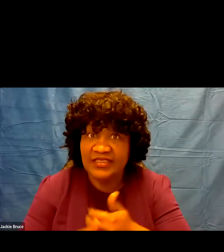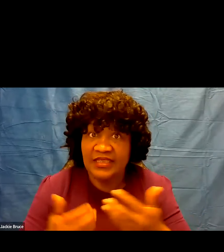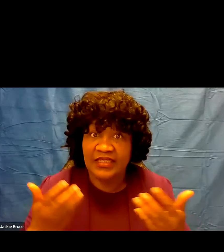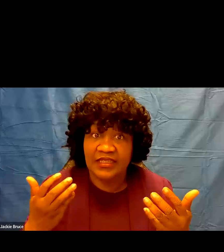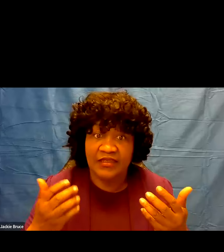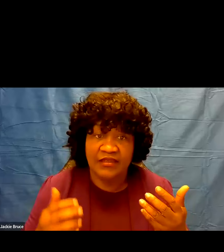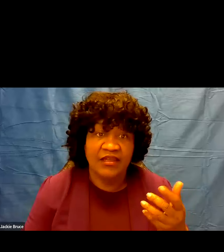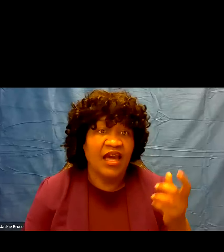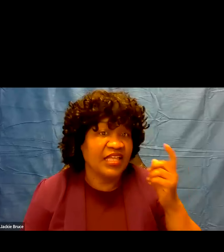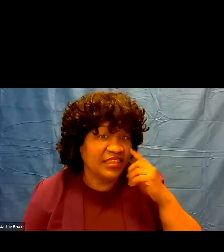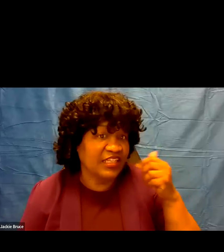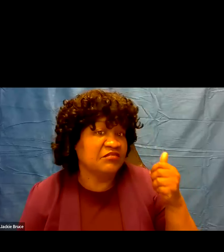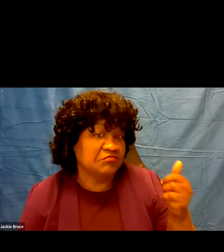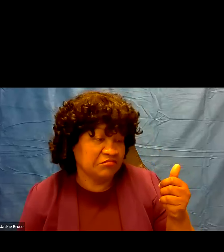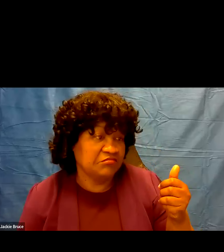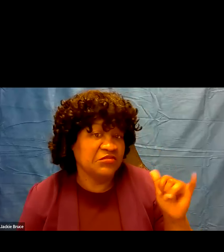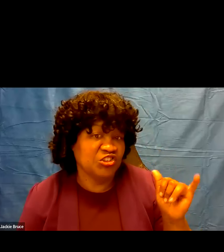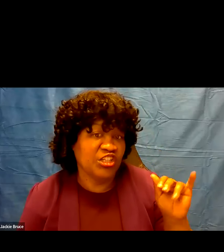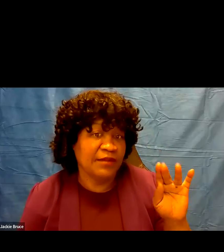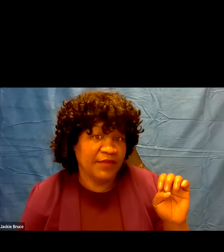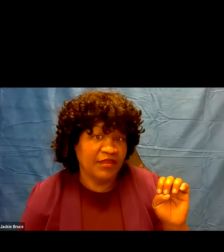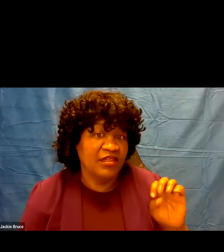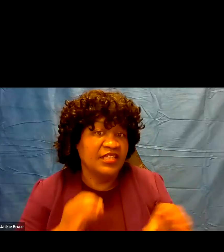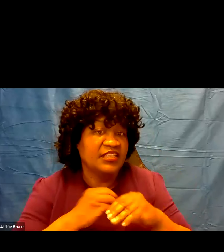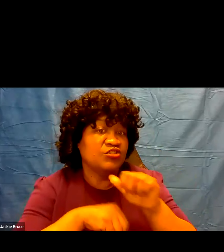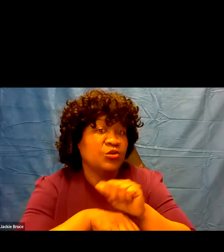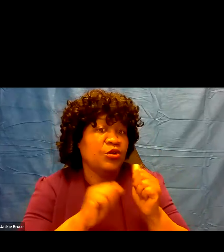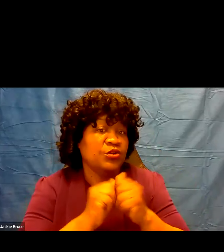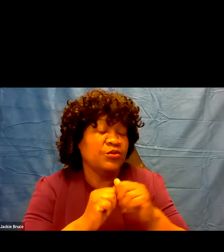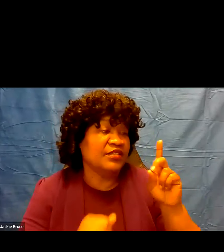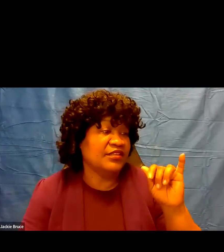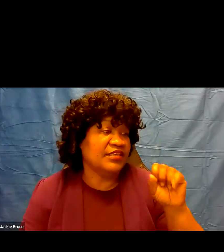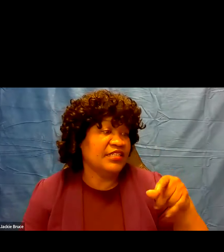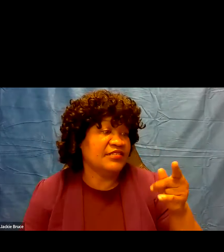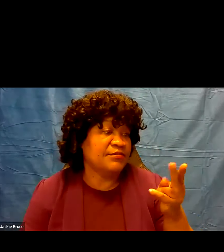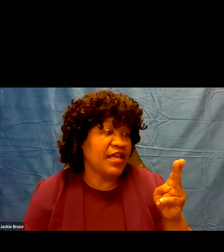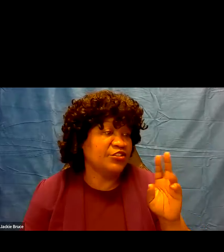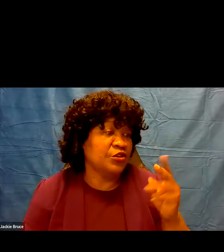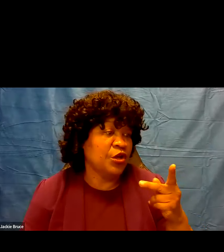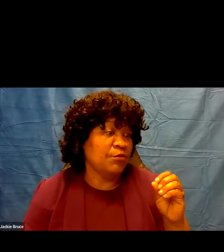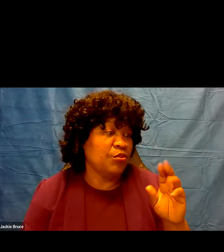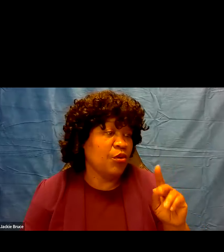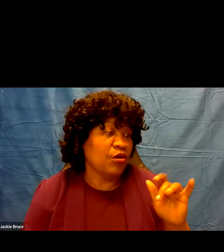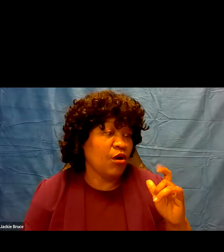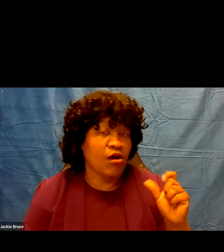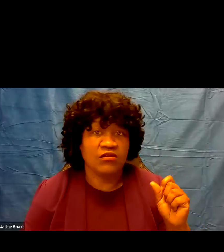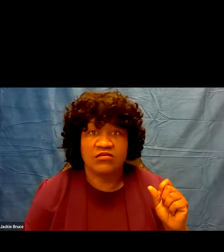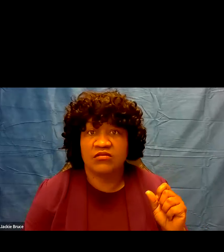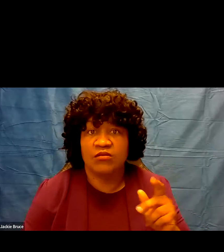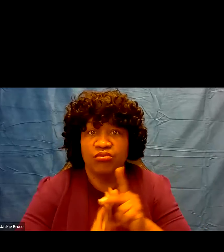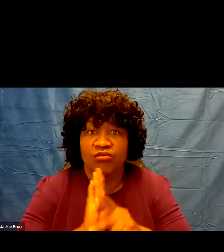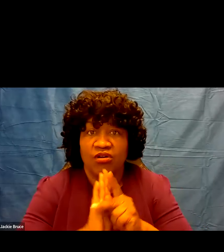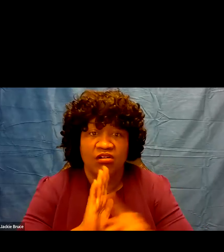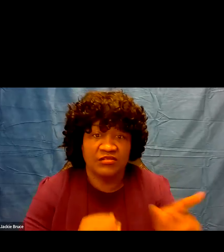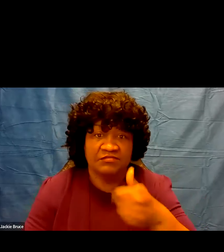I think you've got it, Jamie, just the additional work with the dispatch protocols. Yes. And the continued conversation there. So